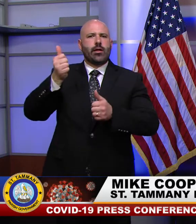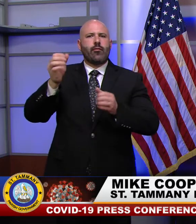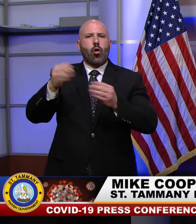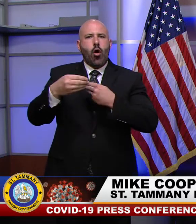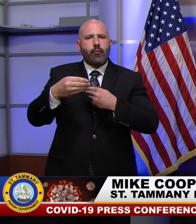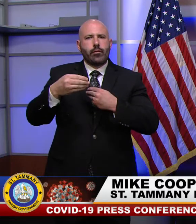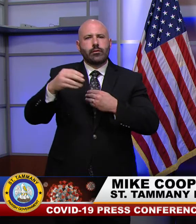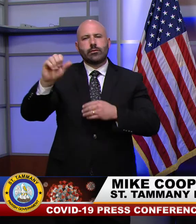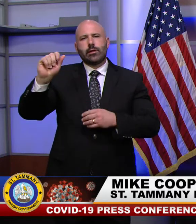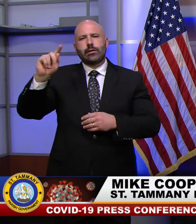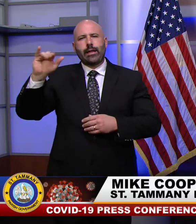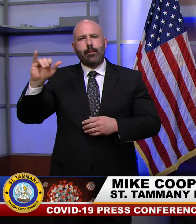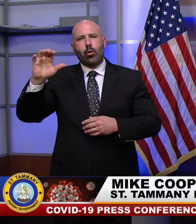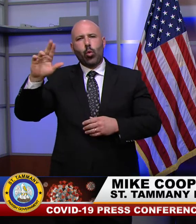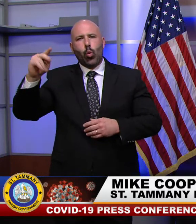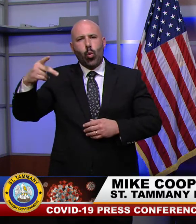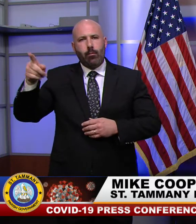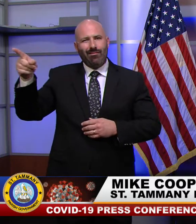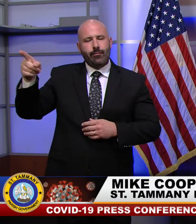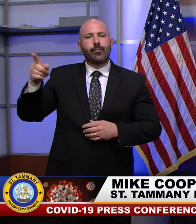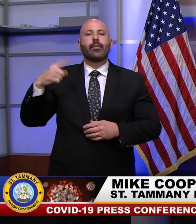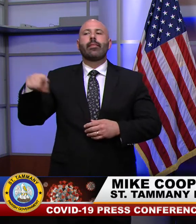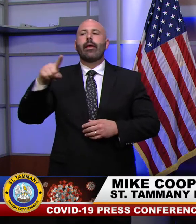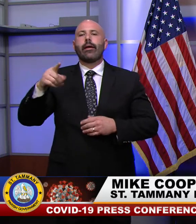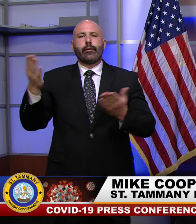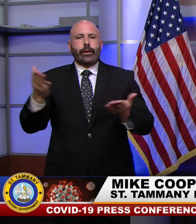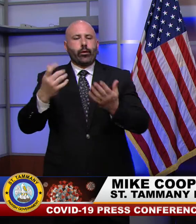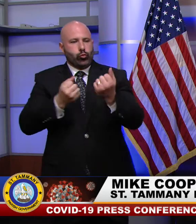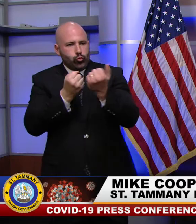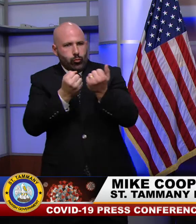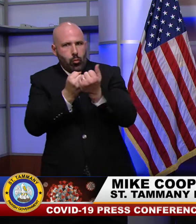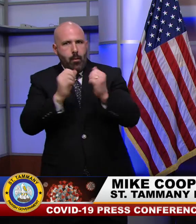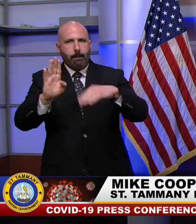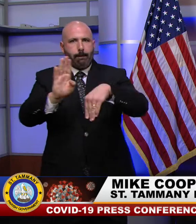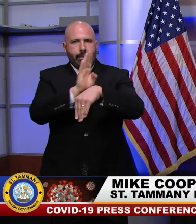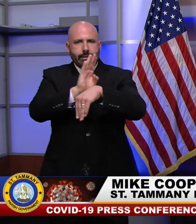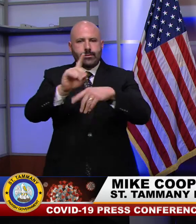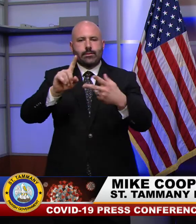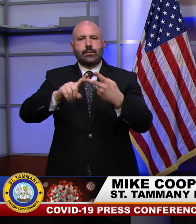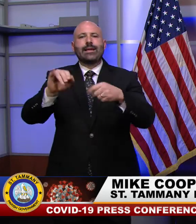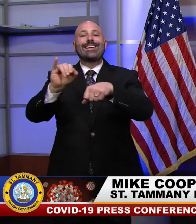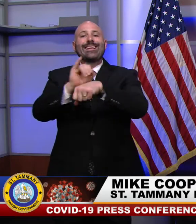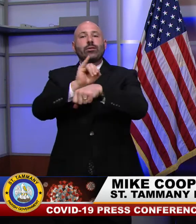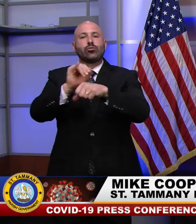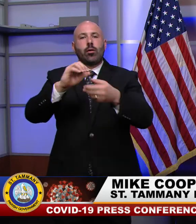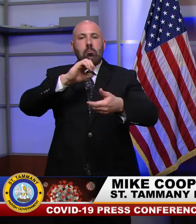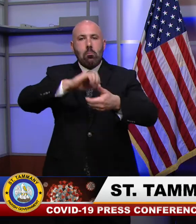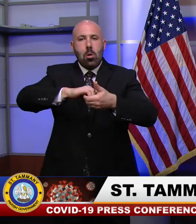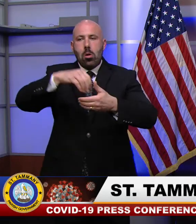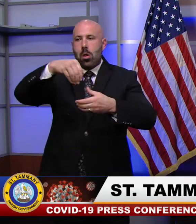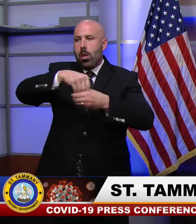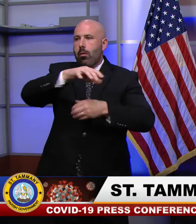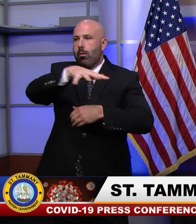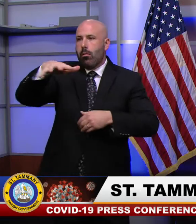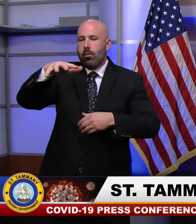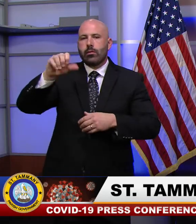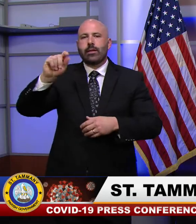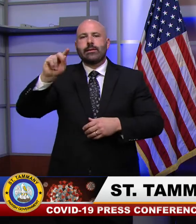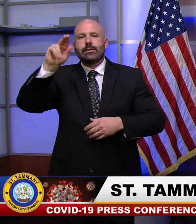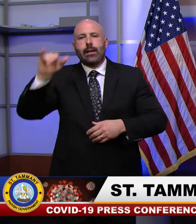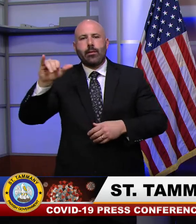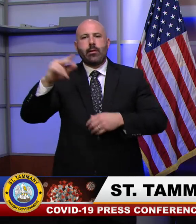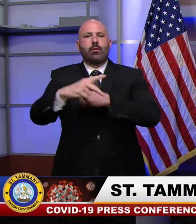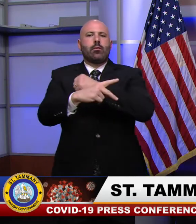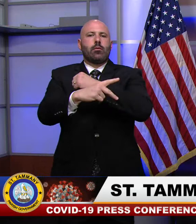at the ready to support our business and industry partners and the St. Tammany community. As the